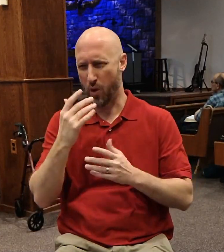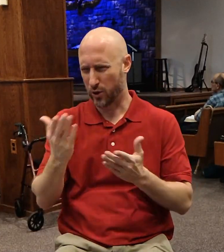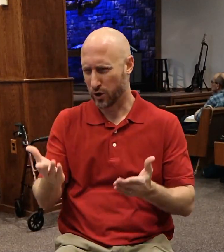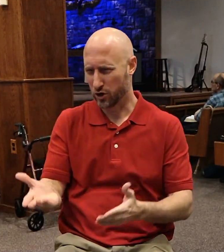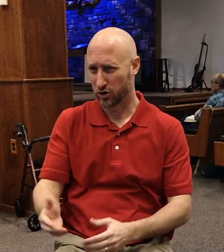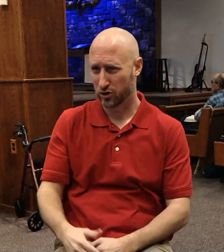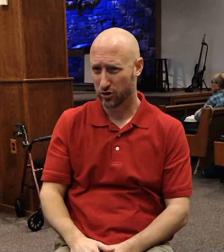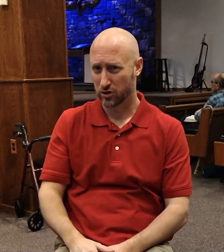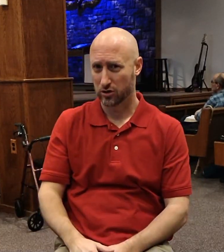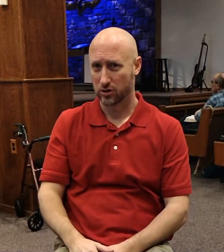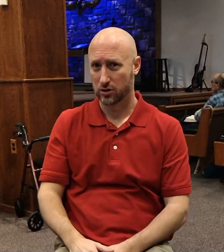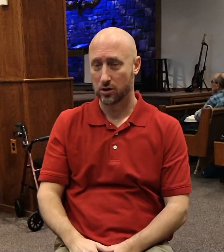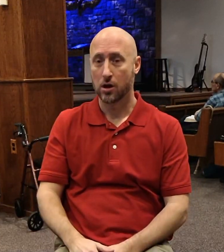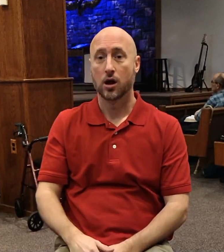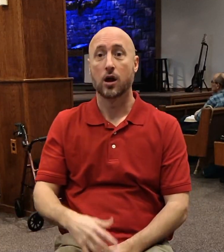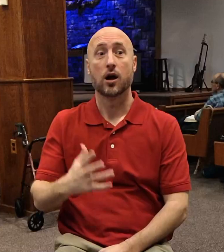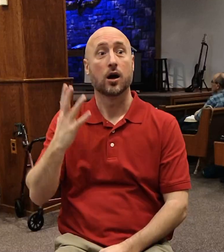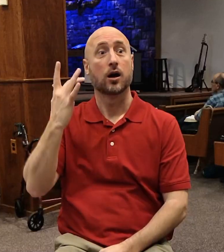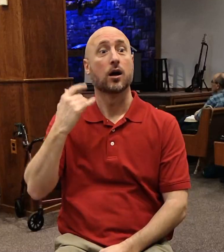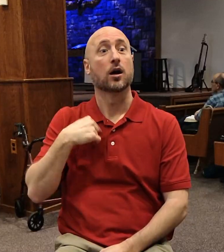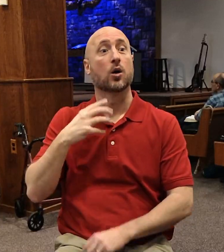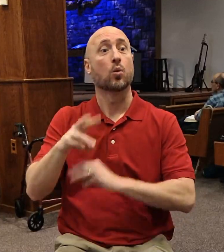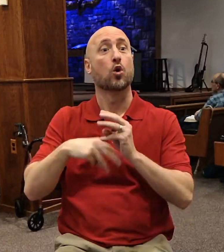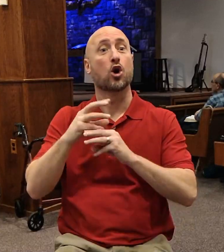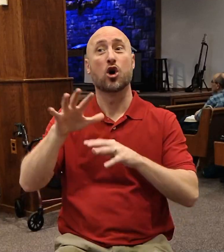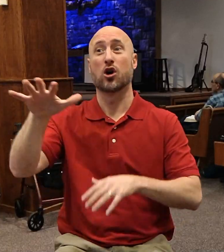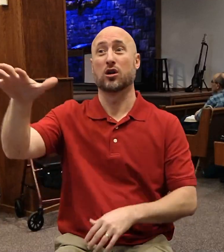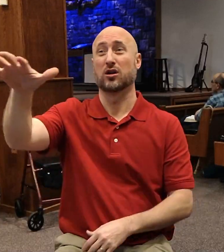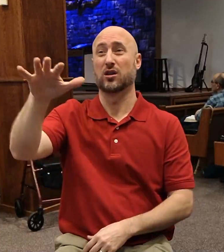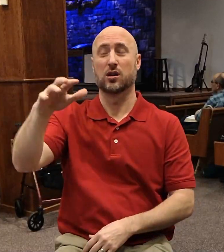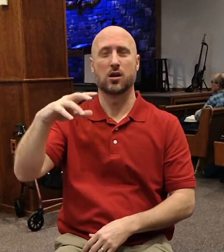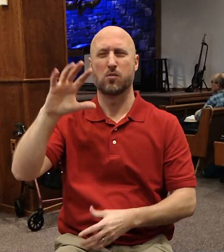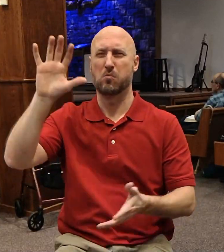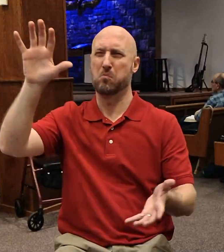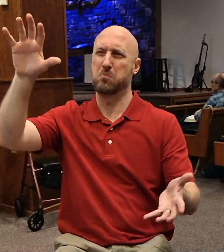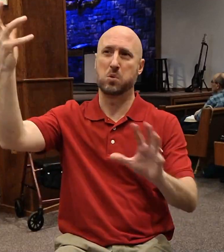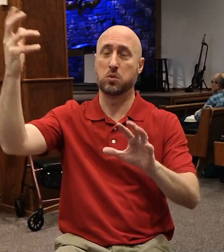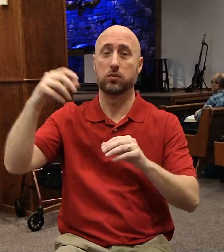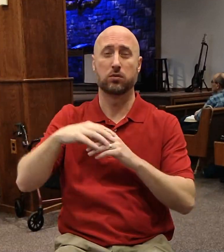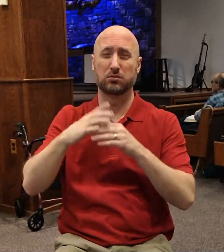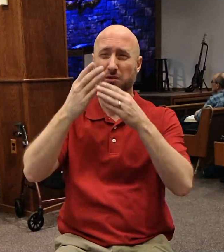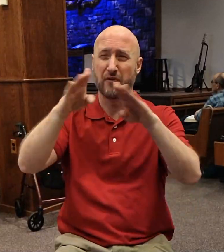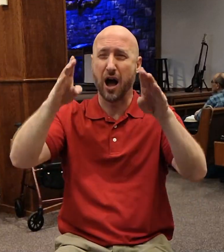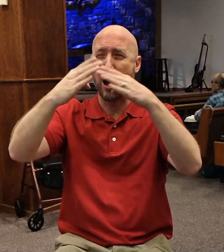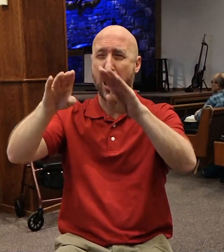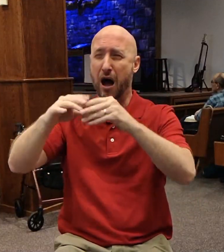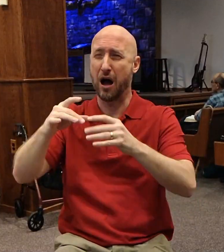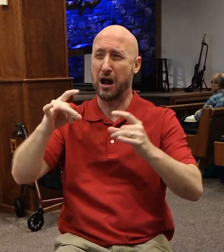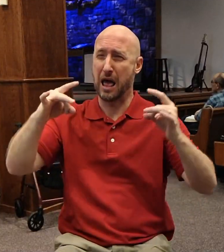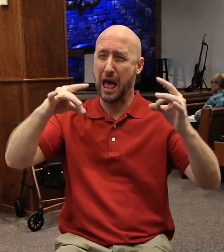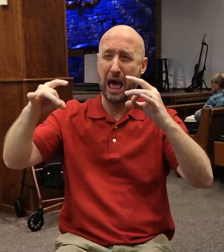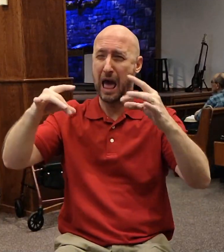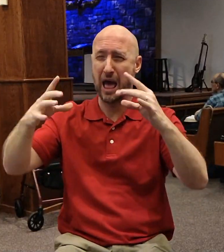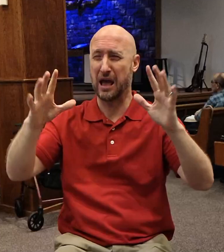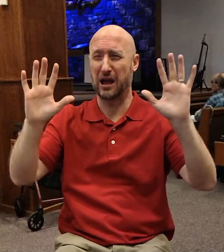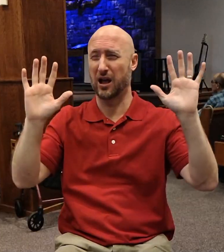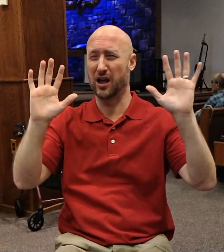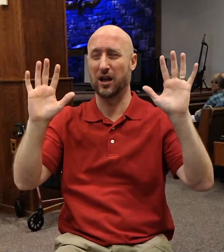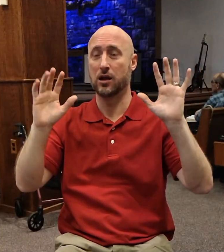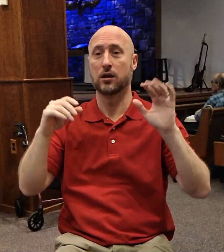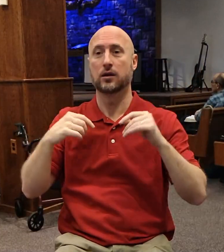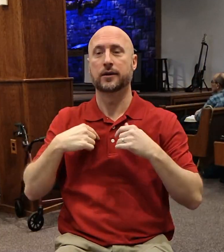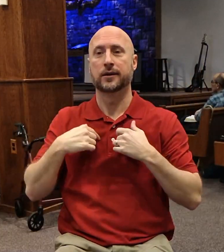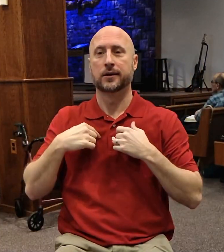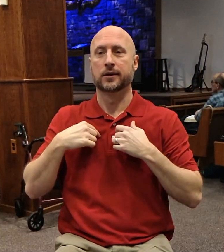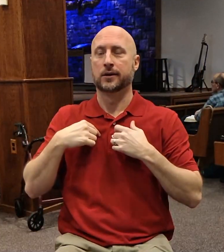because the world out there is so messed up, so divided, so hateful, and I come into a place where